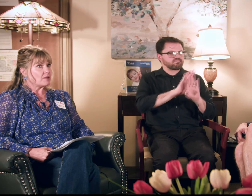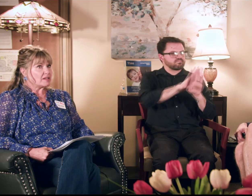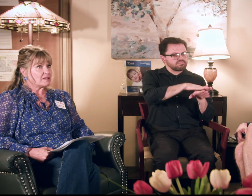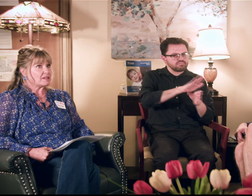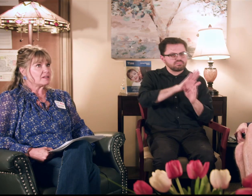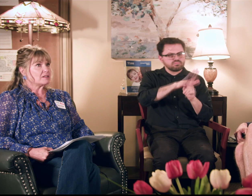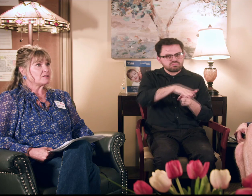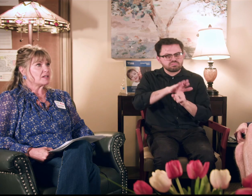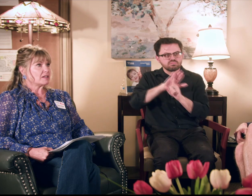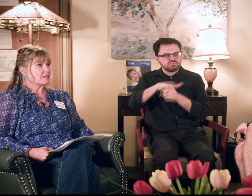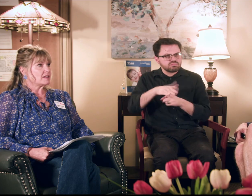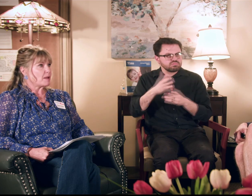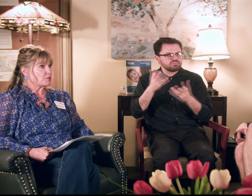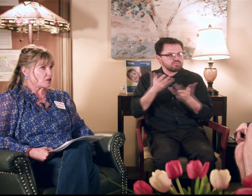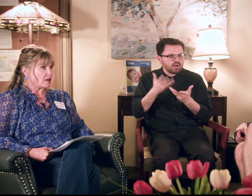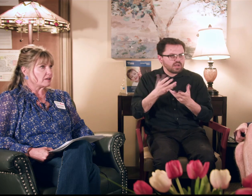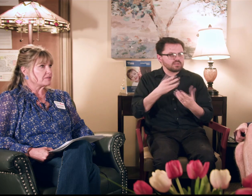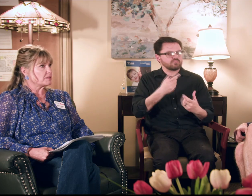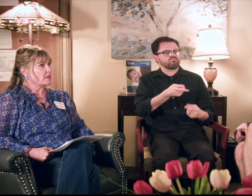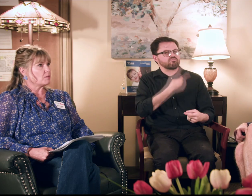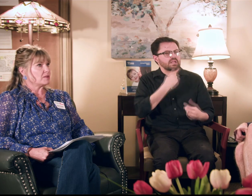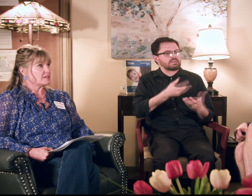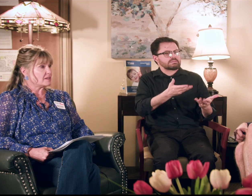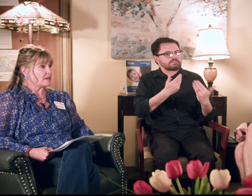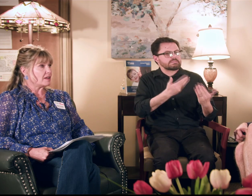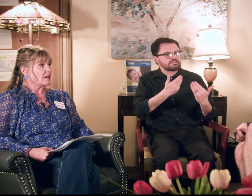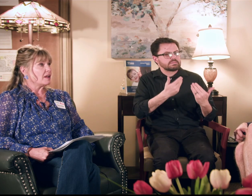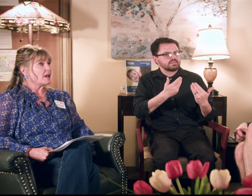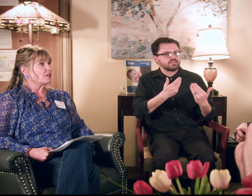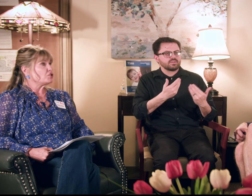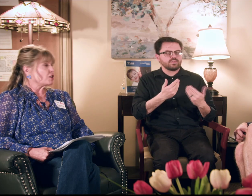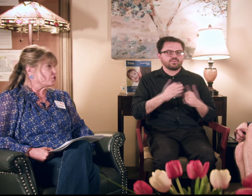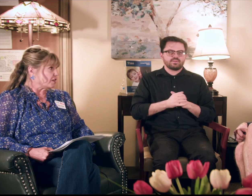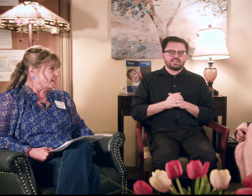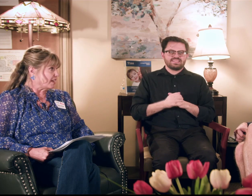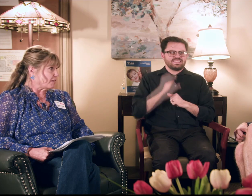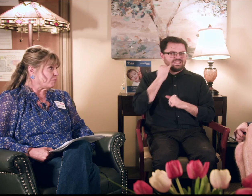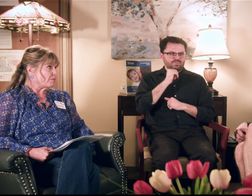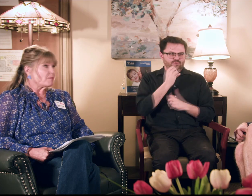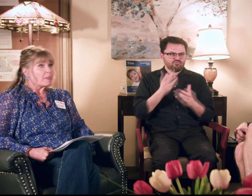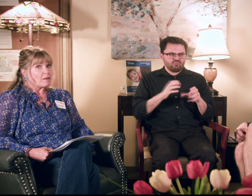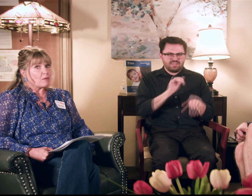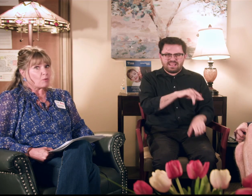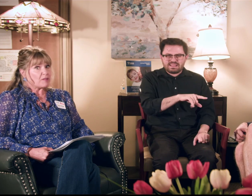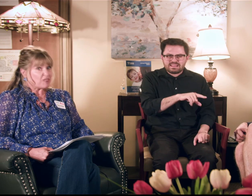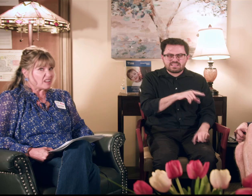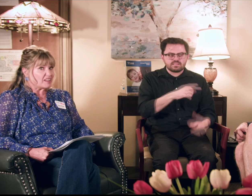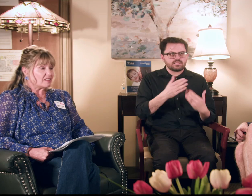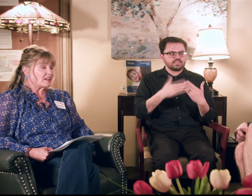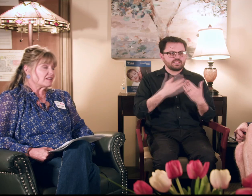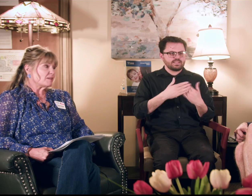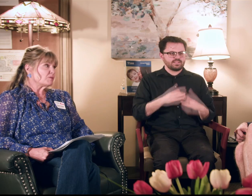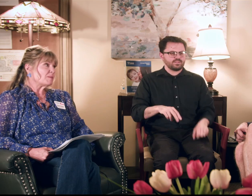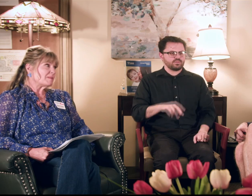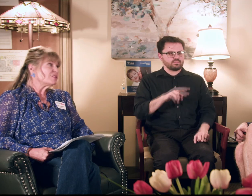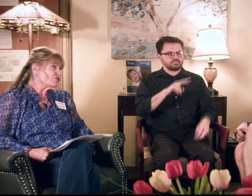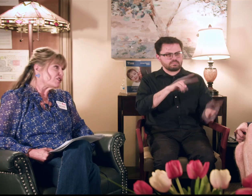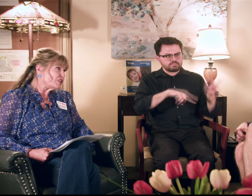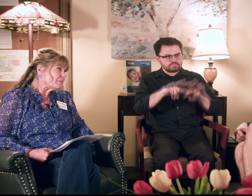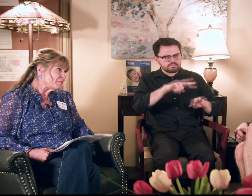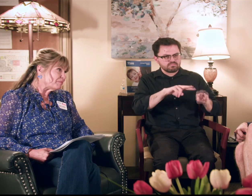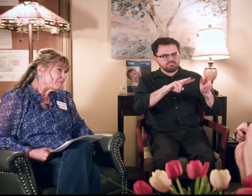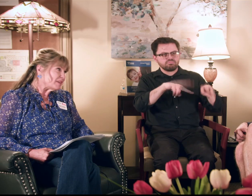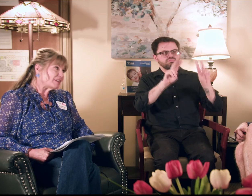times it's just so easy to take a snapshot of something we see and judge it. And quite frankly, a lot of times